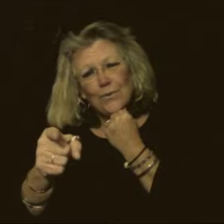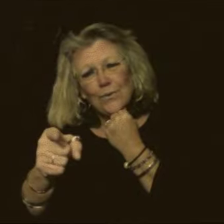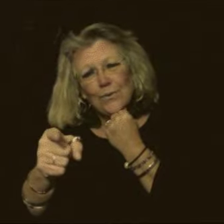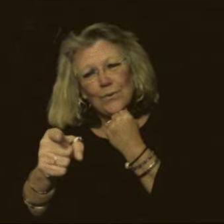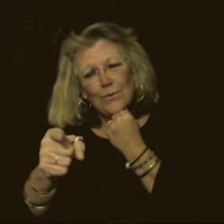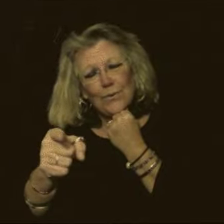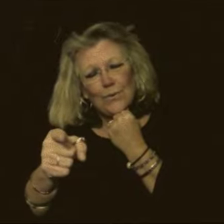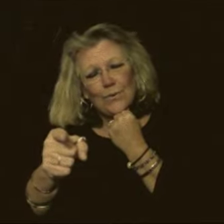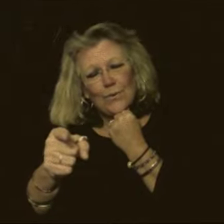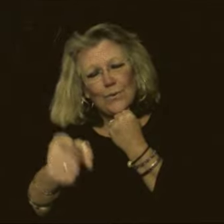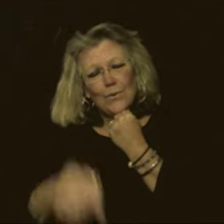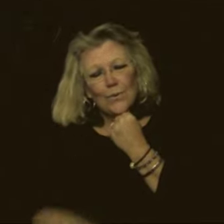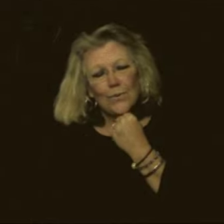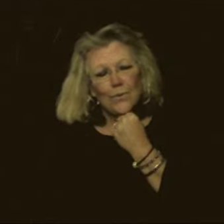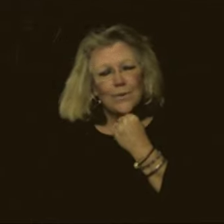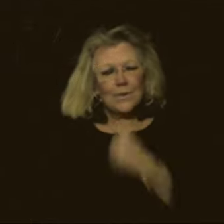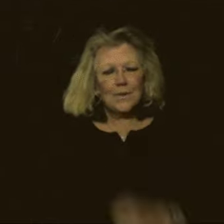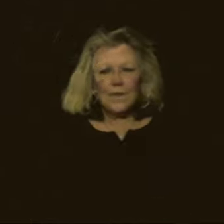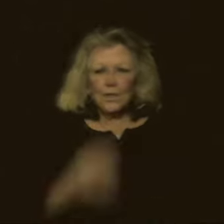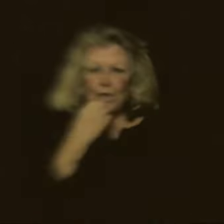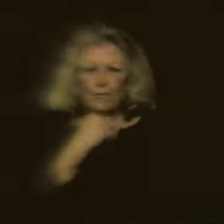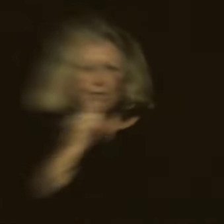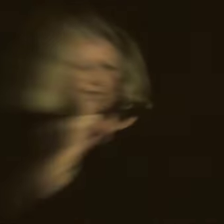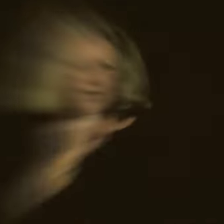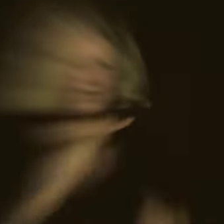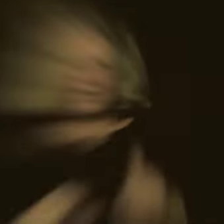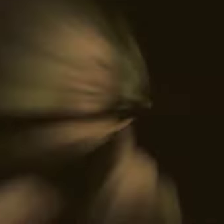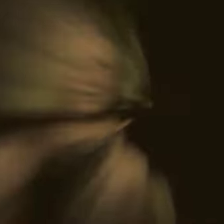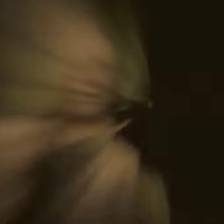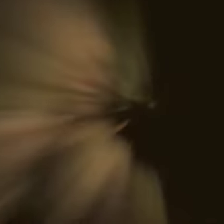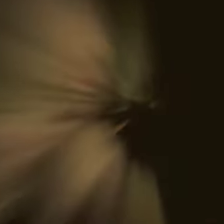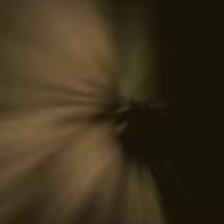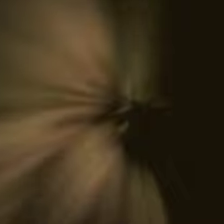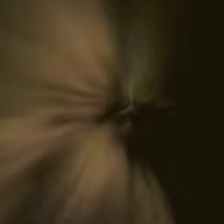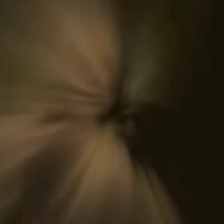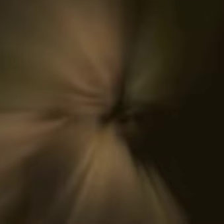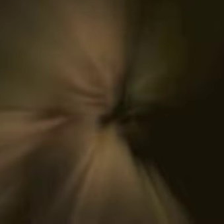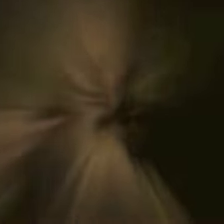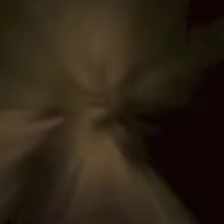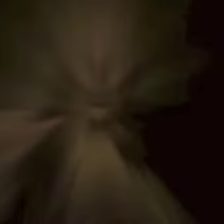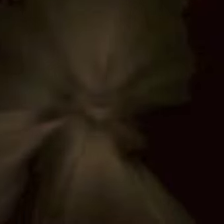Cherish you.